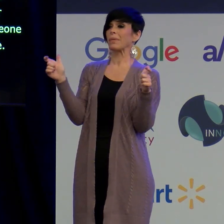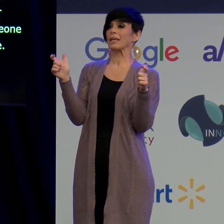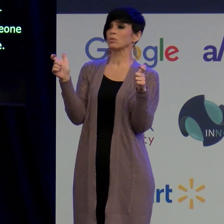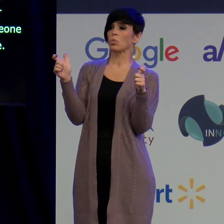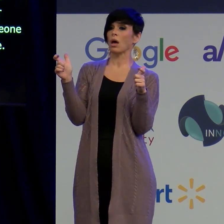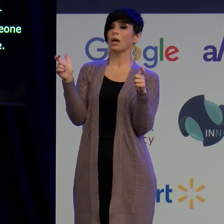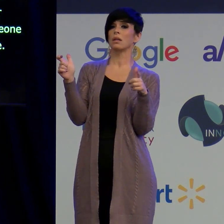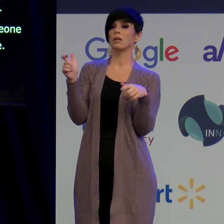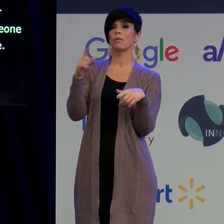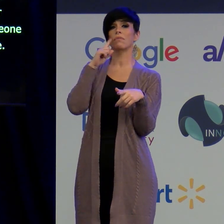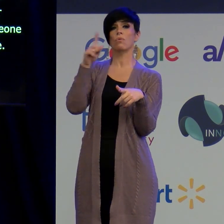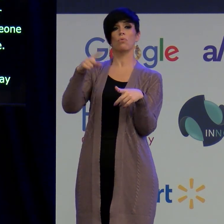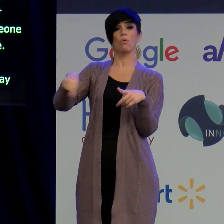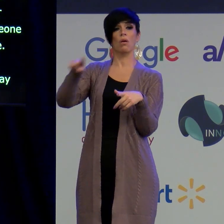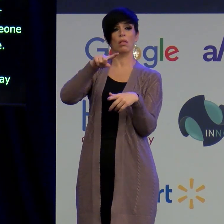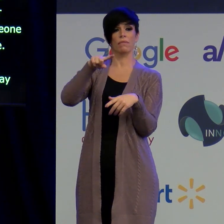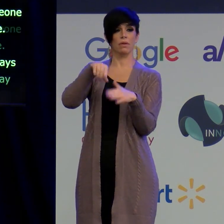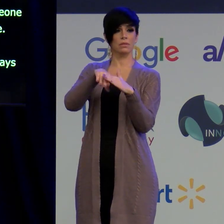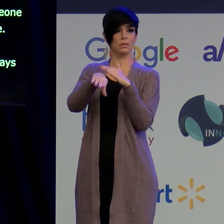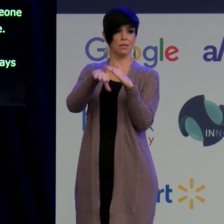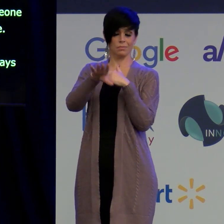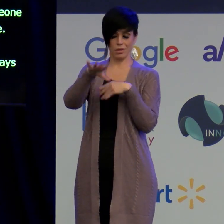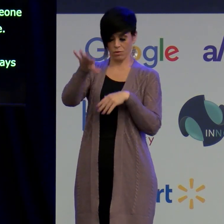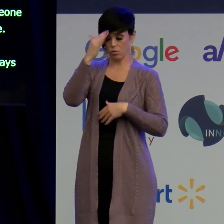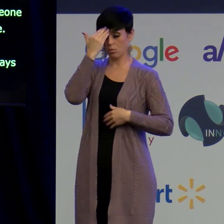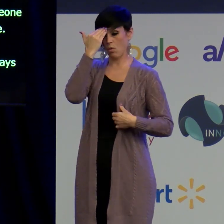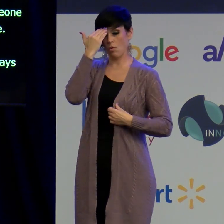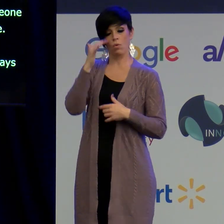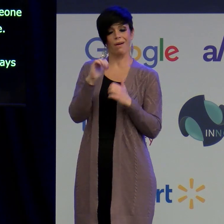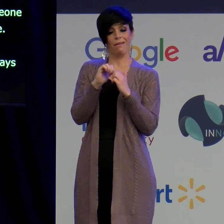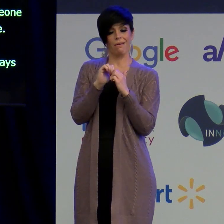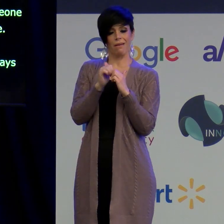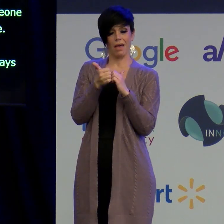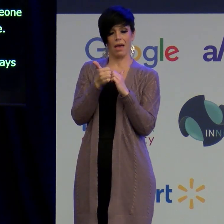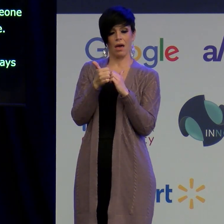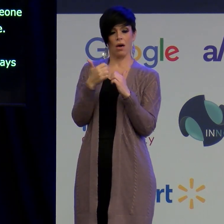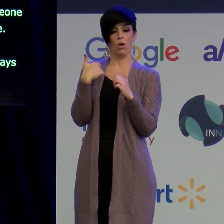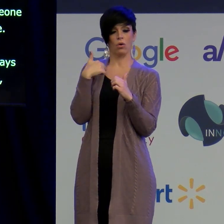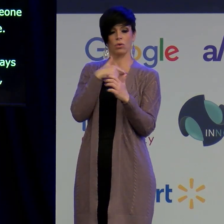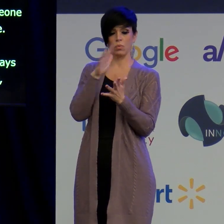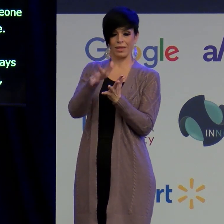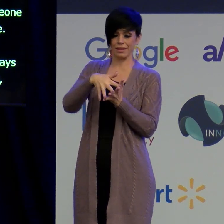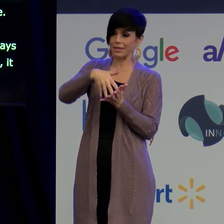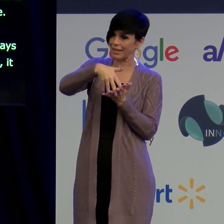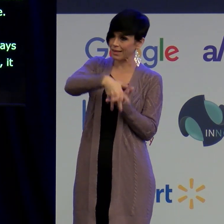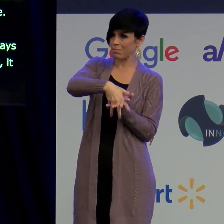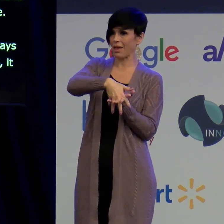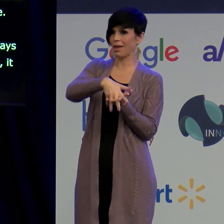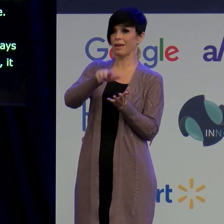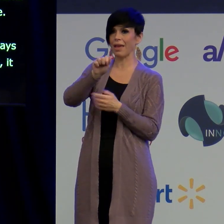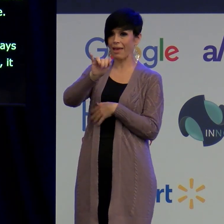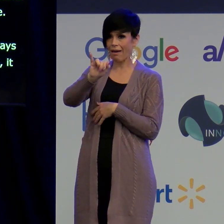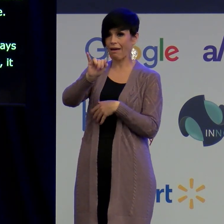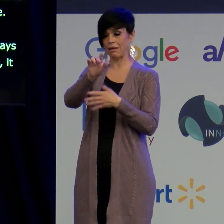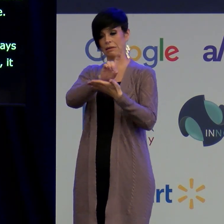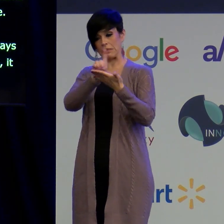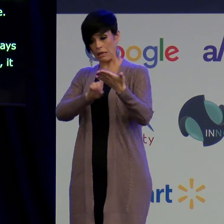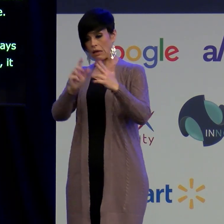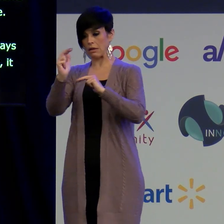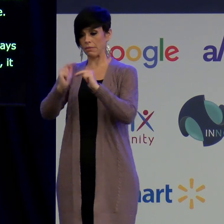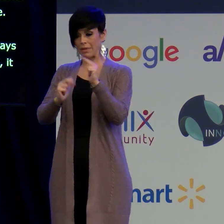ways of all, for all of us accessibility nerds, is how do we embed AI to design, build,